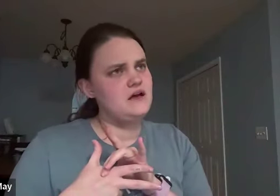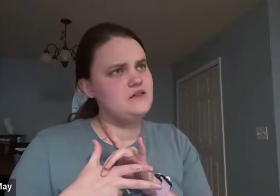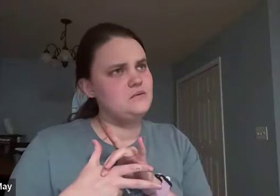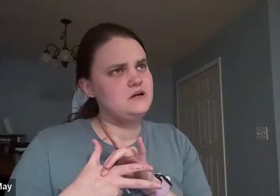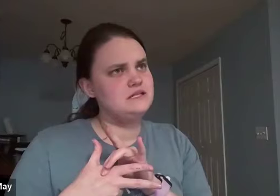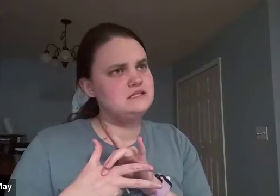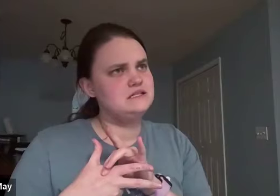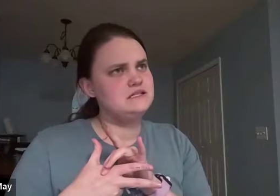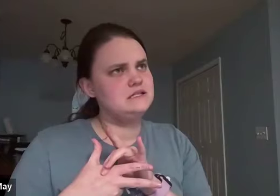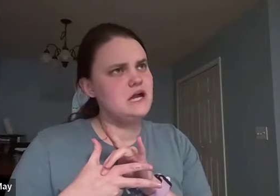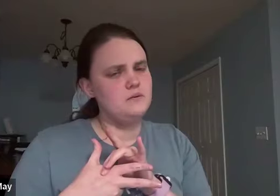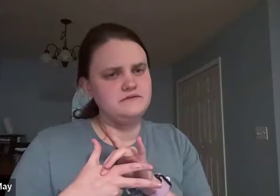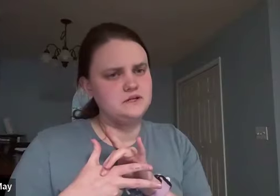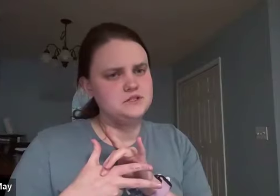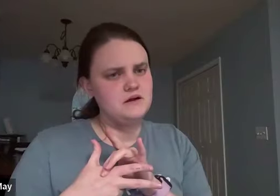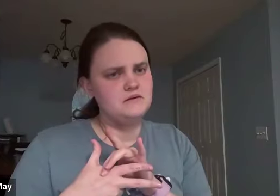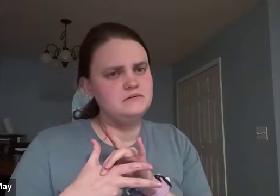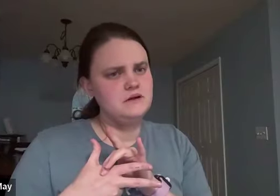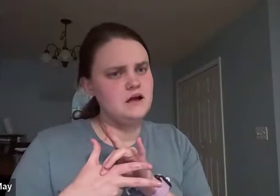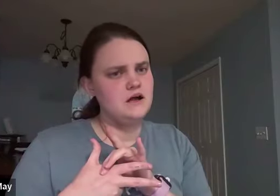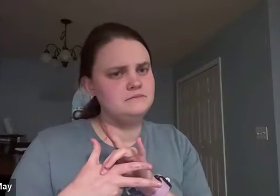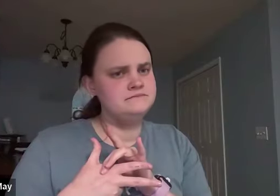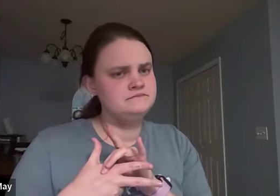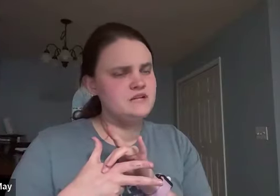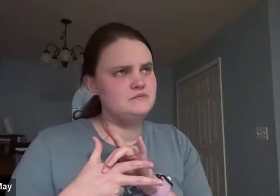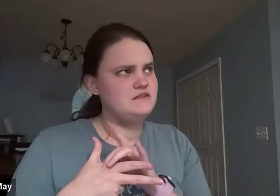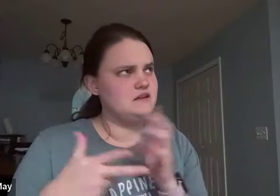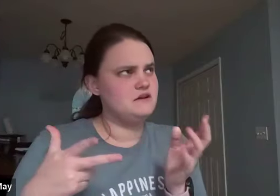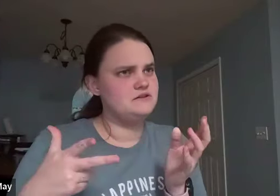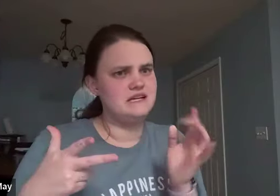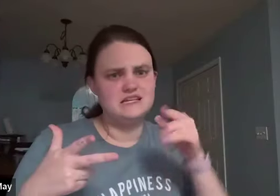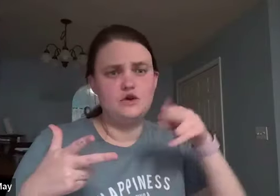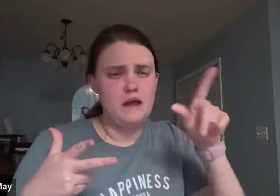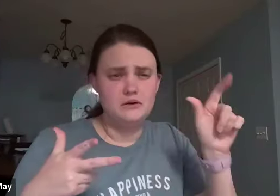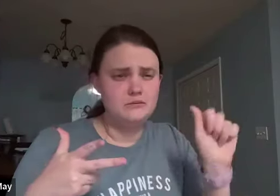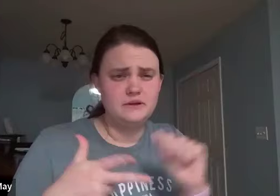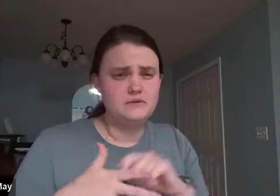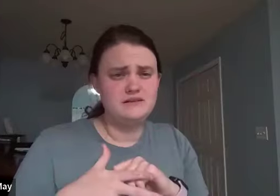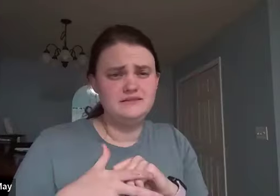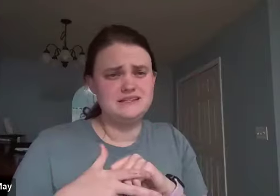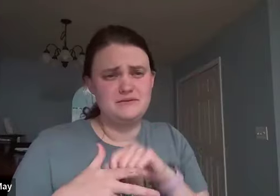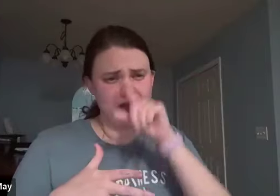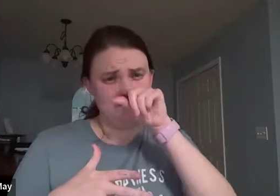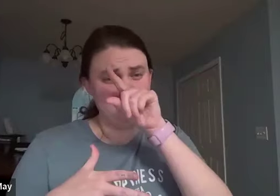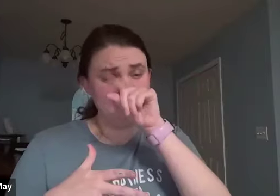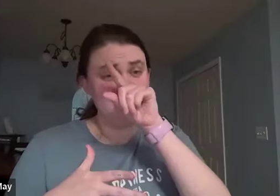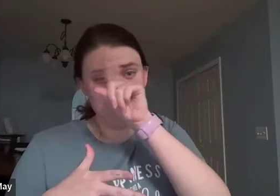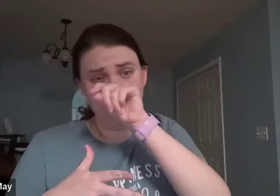other ones, I would fingerspell. I'm trying to think of others. Like I said, quail would be one because I would